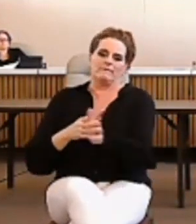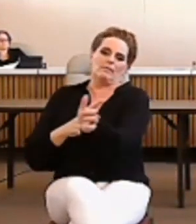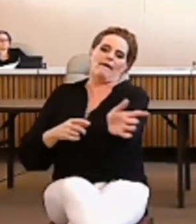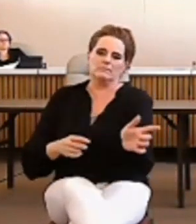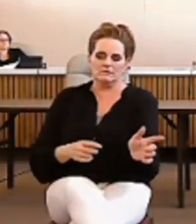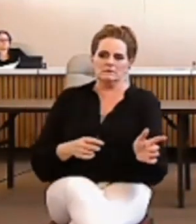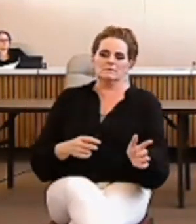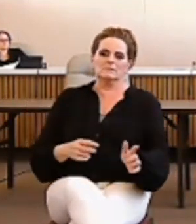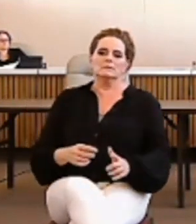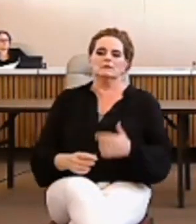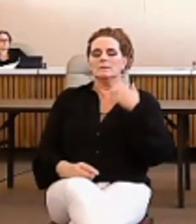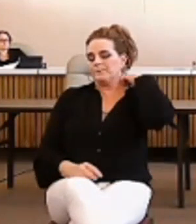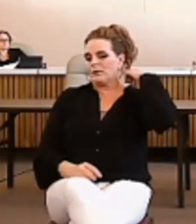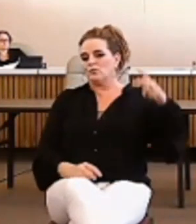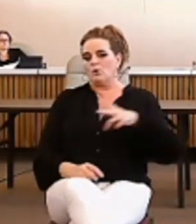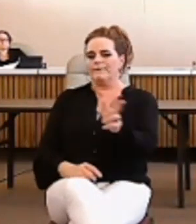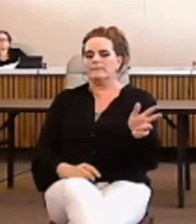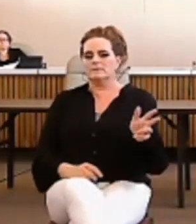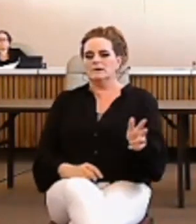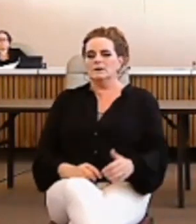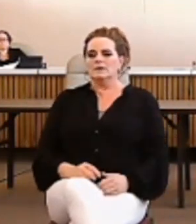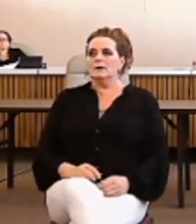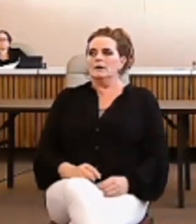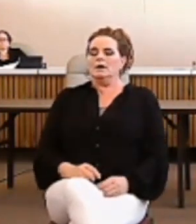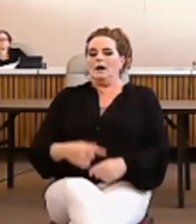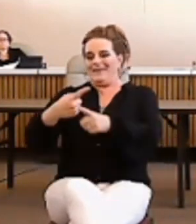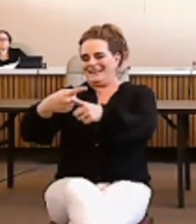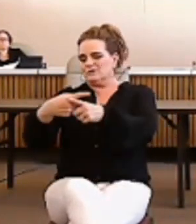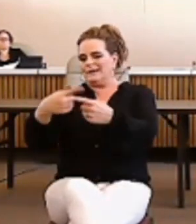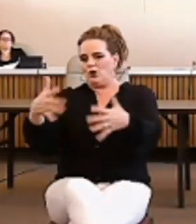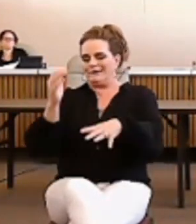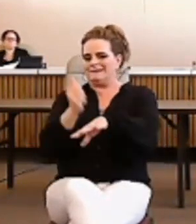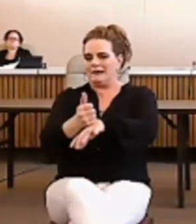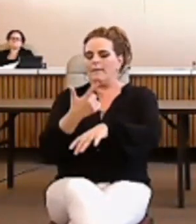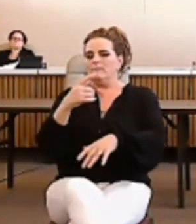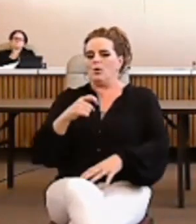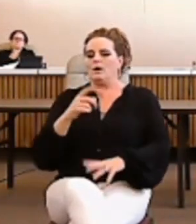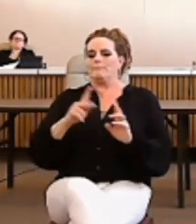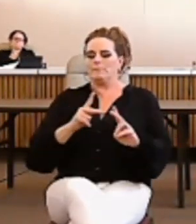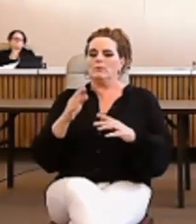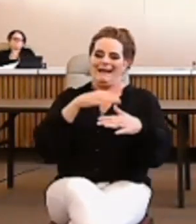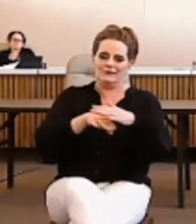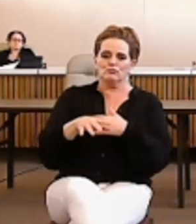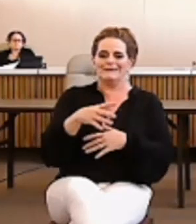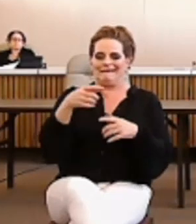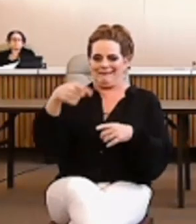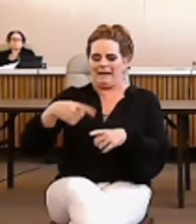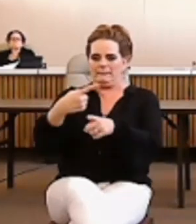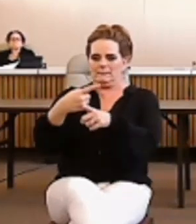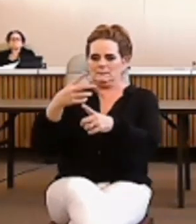So it's already, the intersection is kind of already designed for, people entering this intersection.